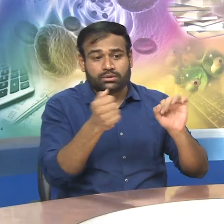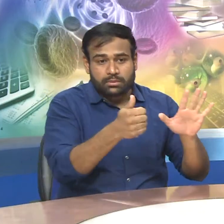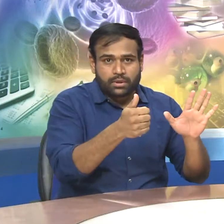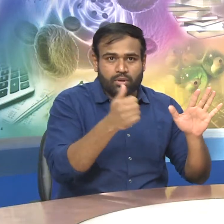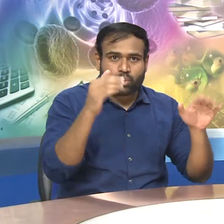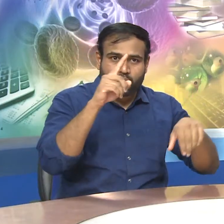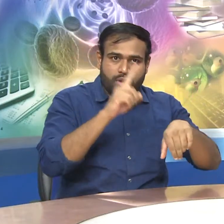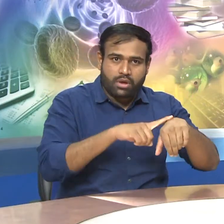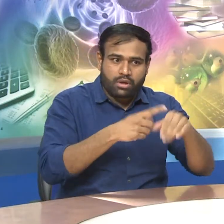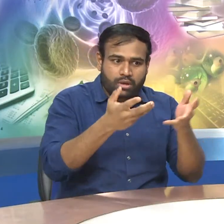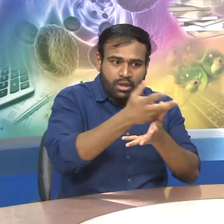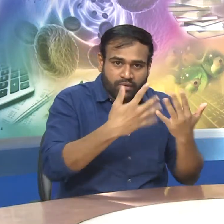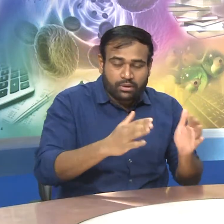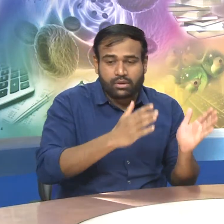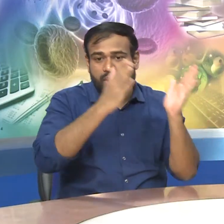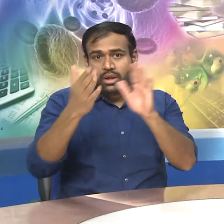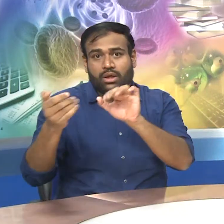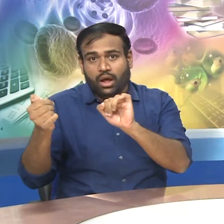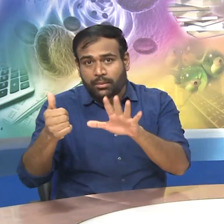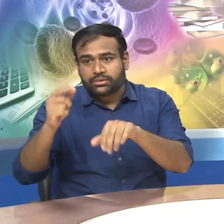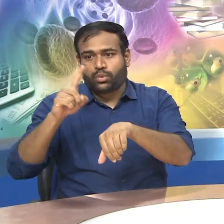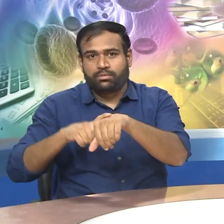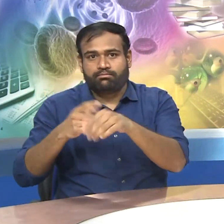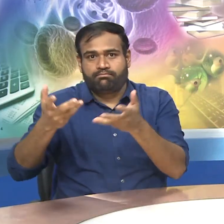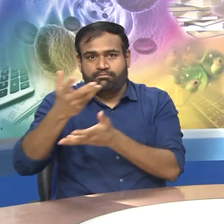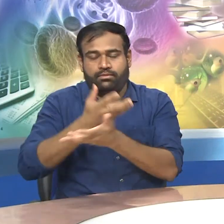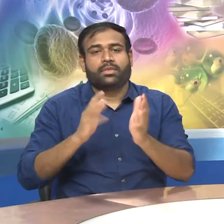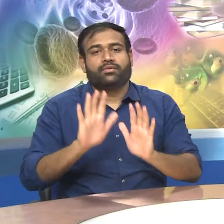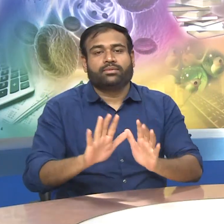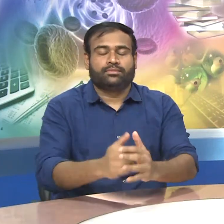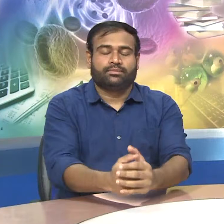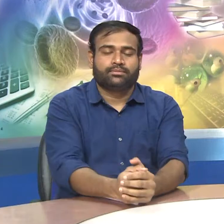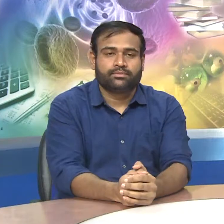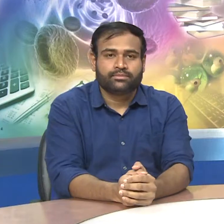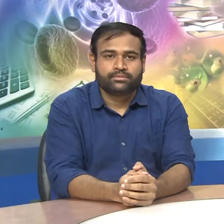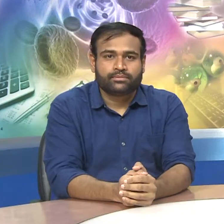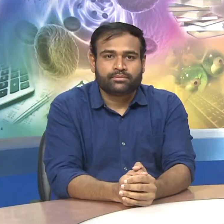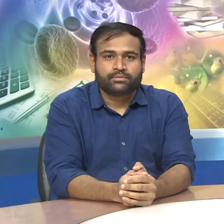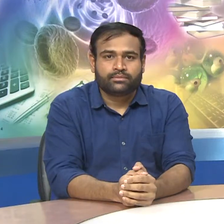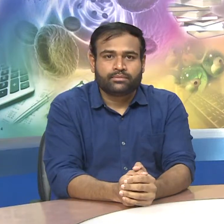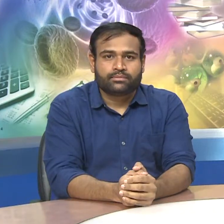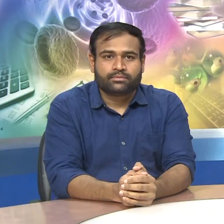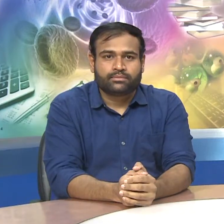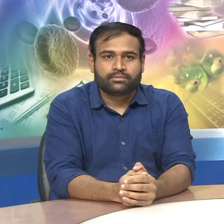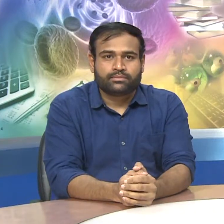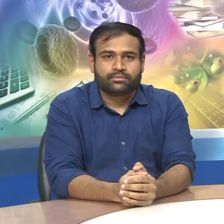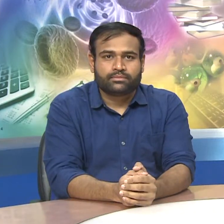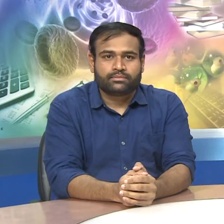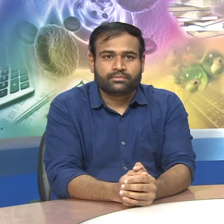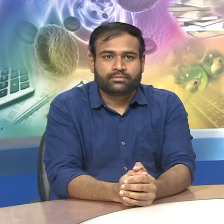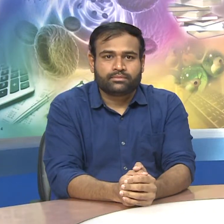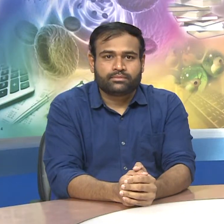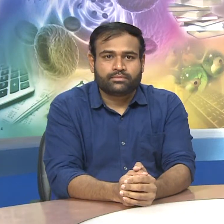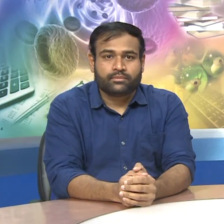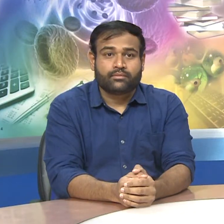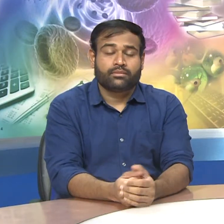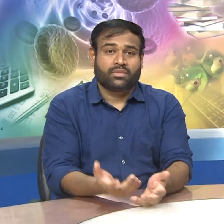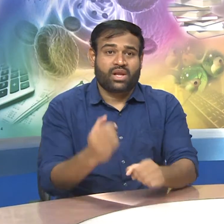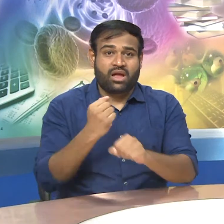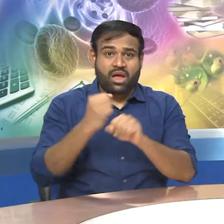Meets at least twice a year, and the interval between two sessions cannot be more than